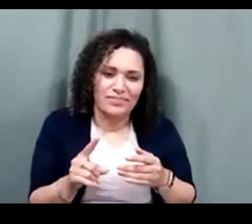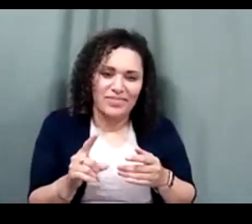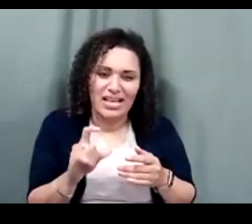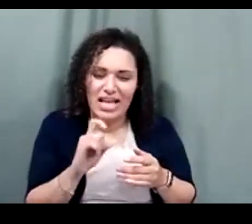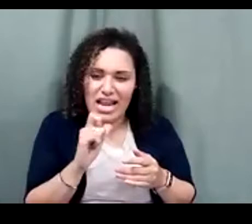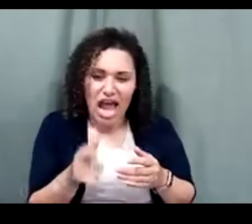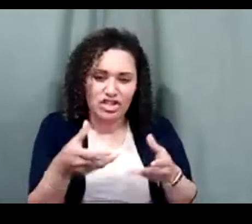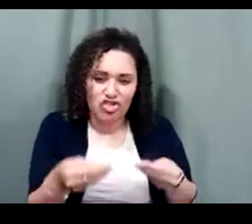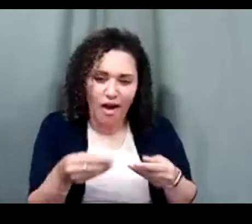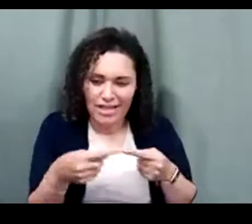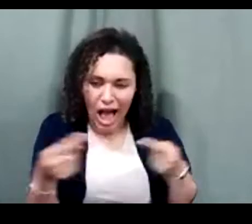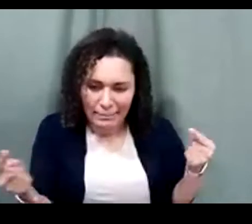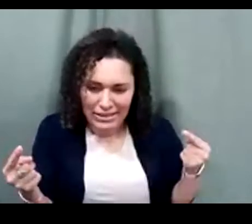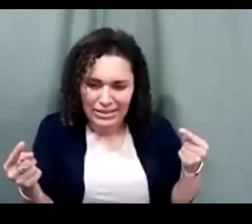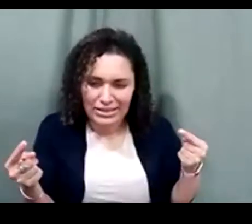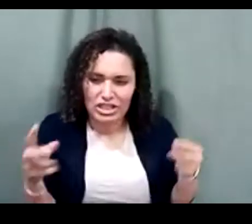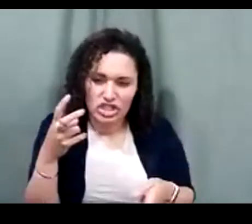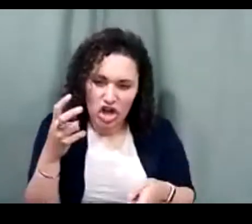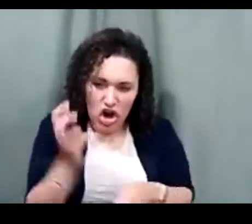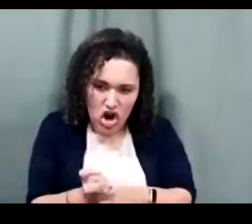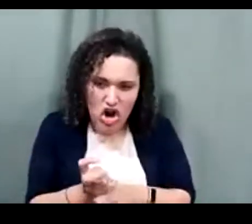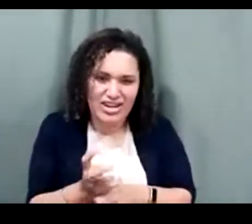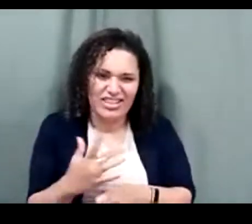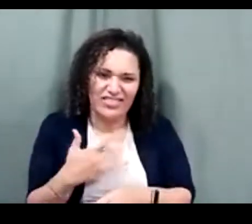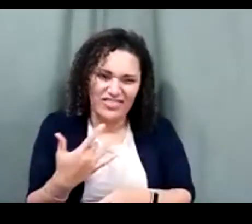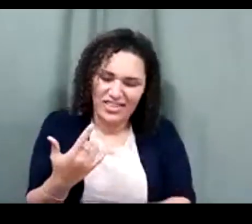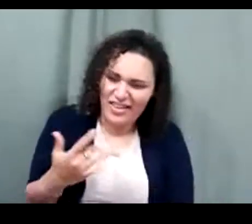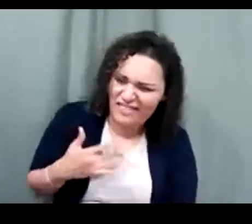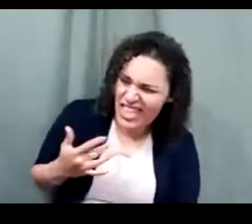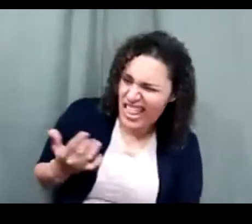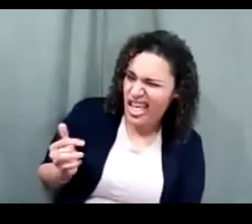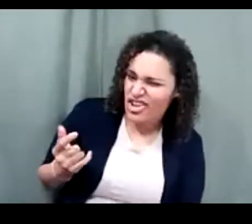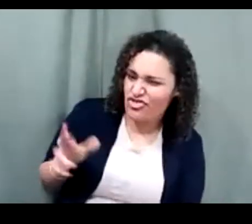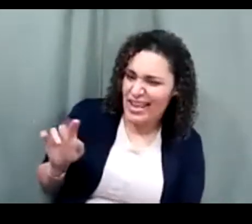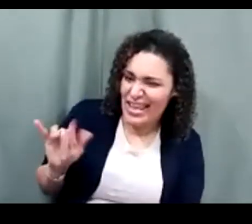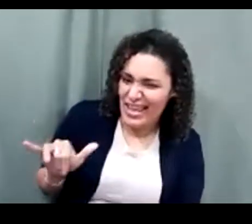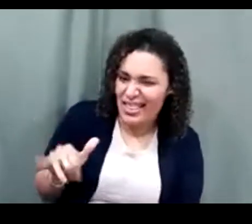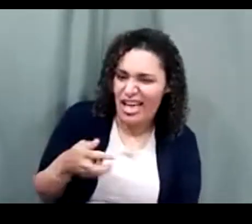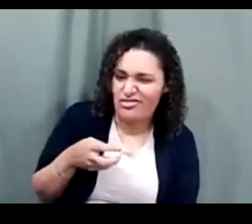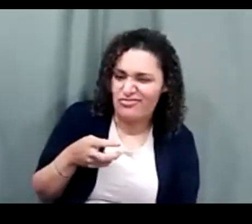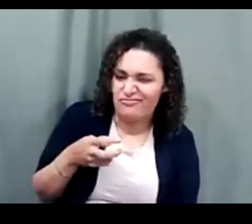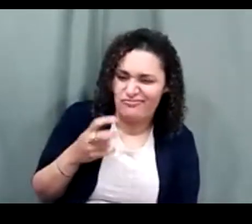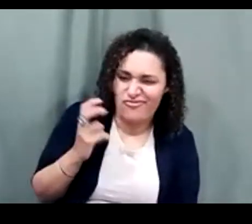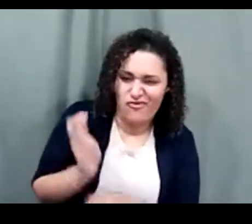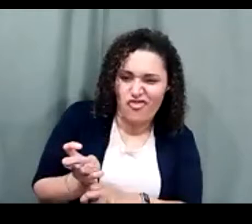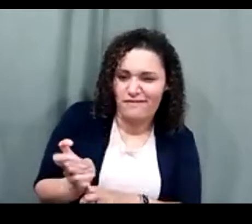don't know. Hard, hard, I guess. I think like you feel it's like gritty. It's like a little rough tasting. Yeah. Anyway,